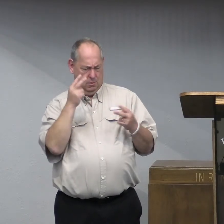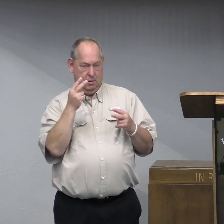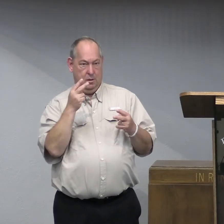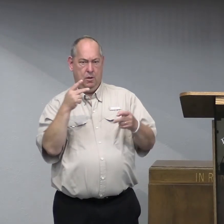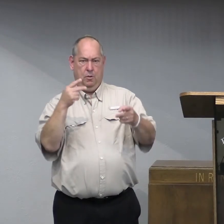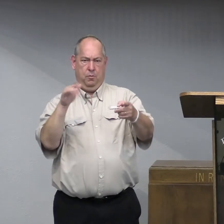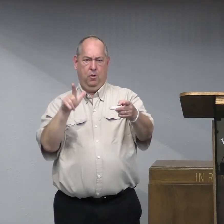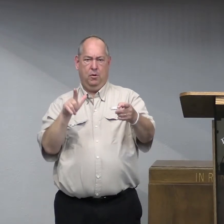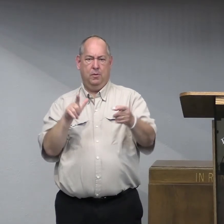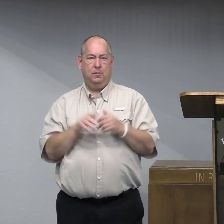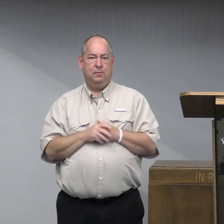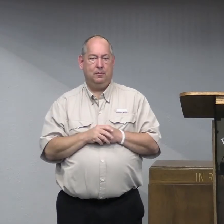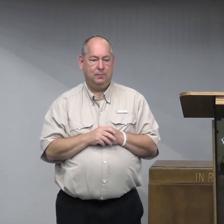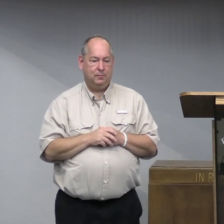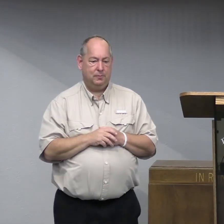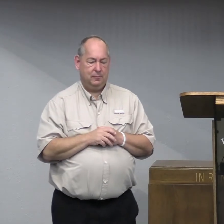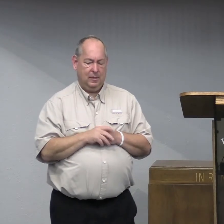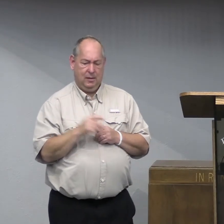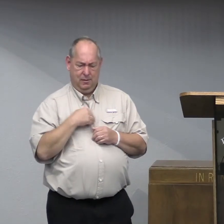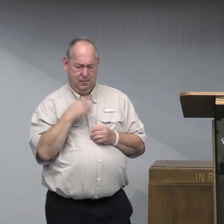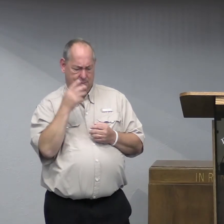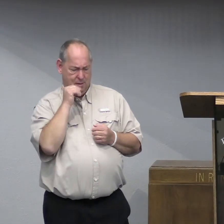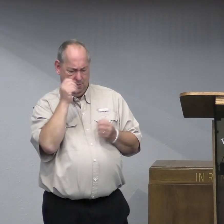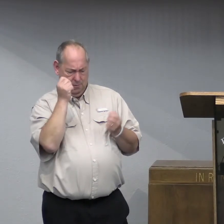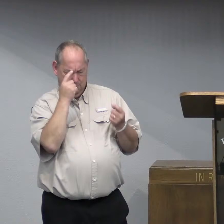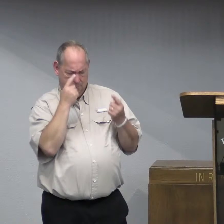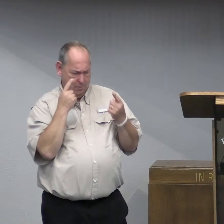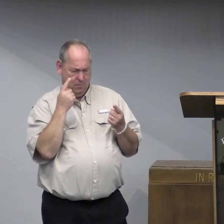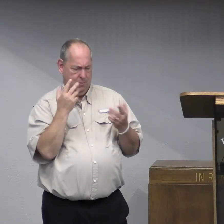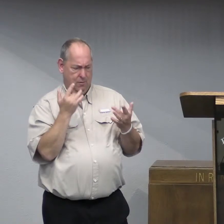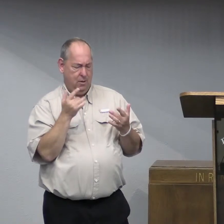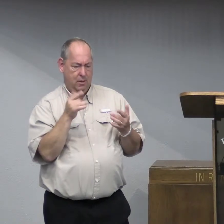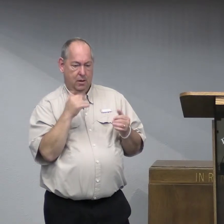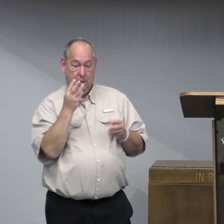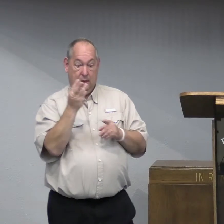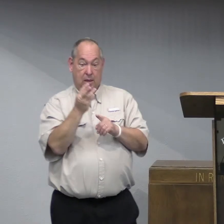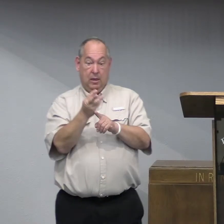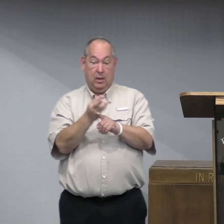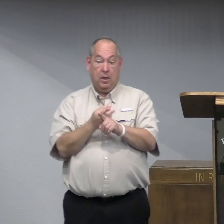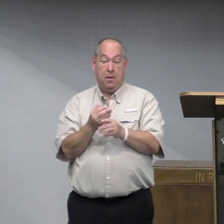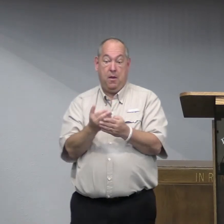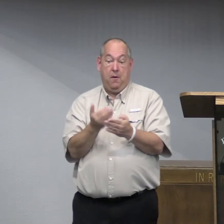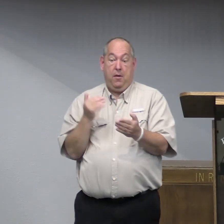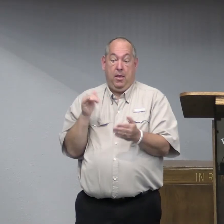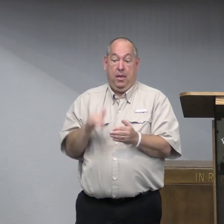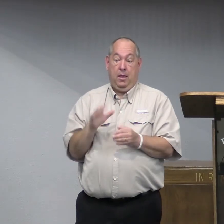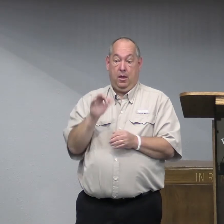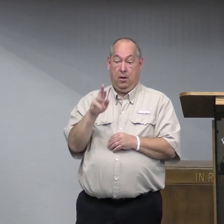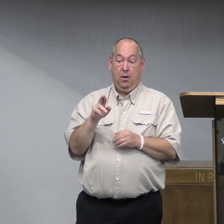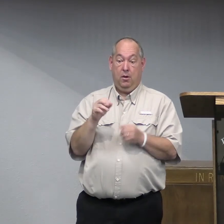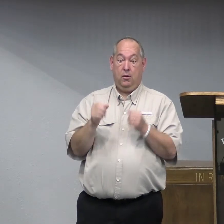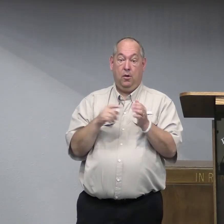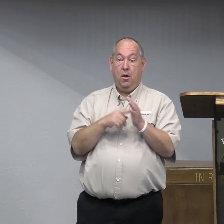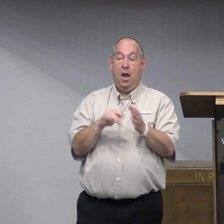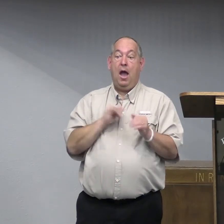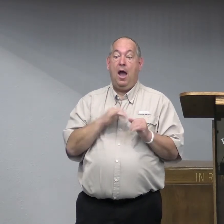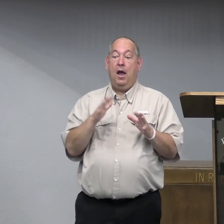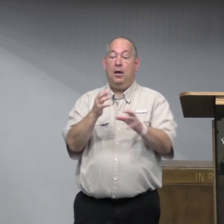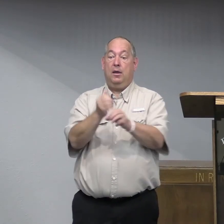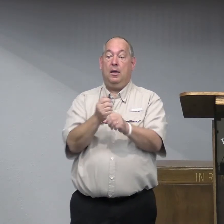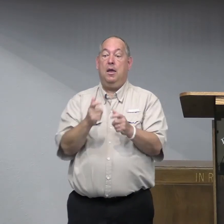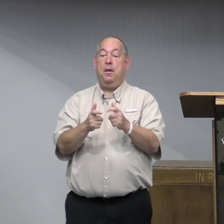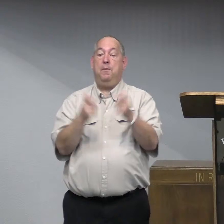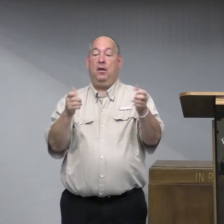Pearl. And she has a confused look on her face because 6 months prior to this car show, I had received a